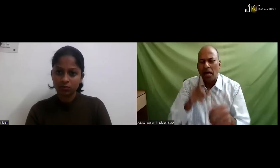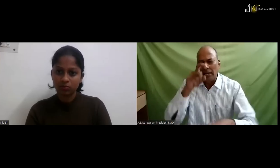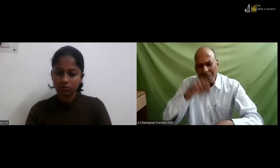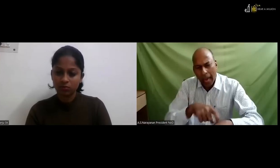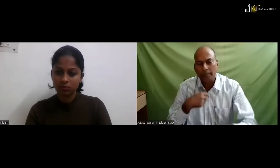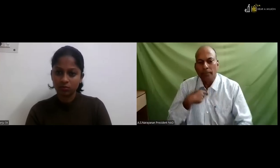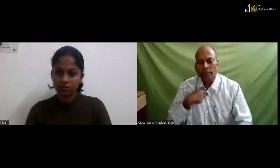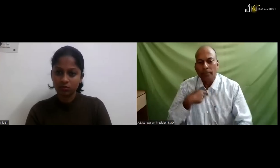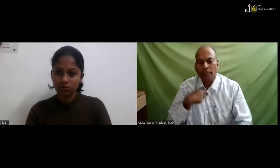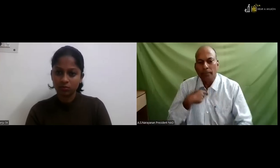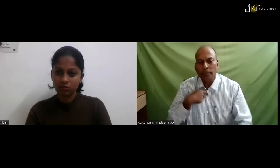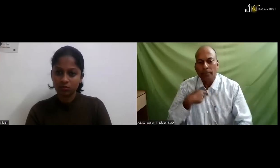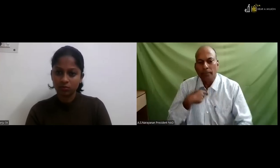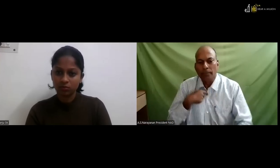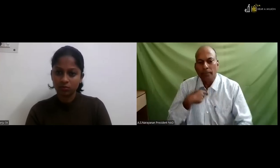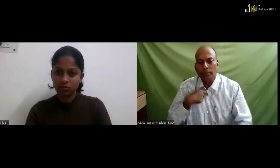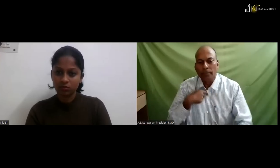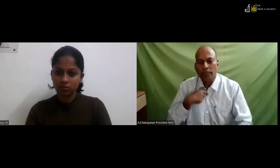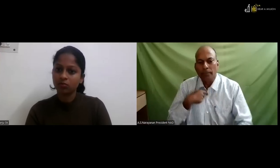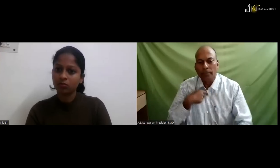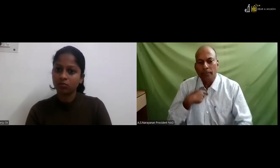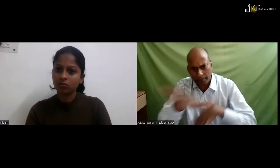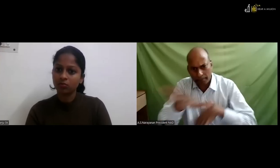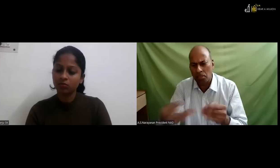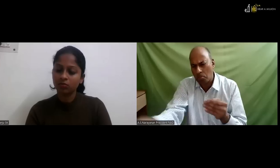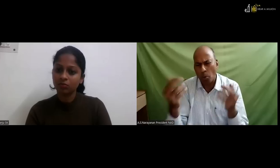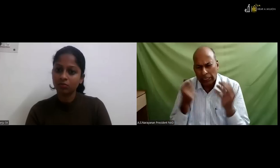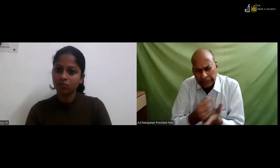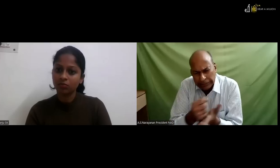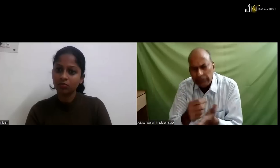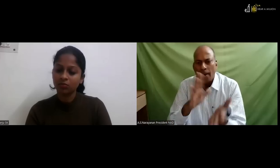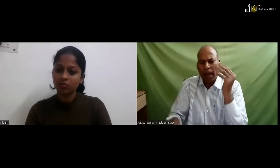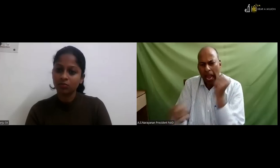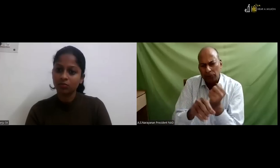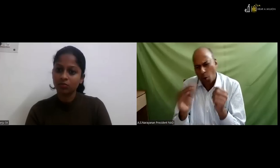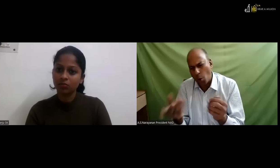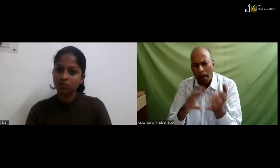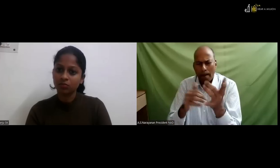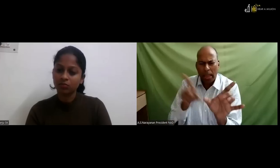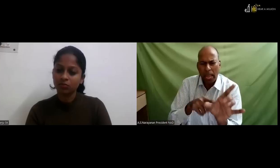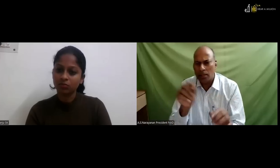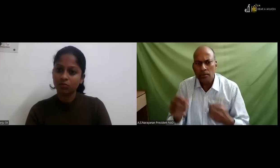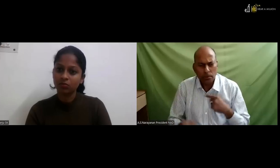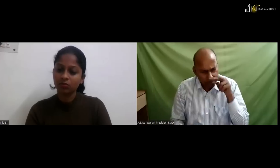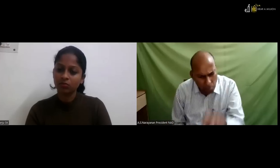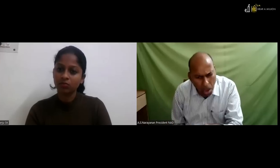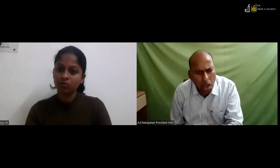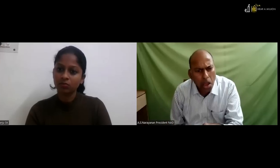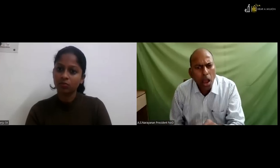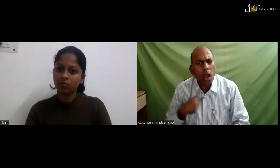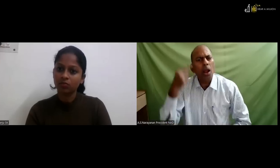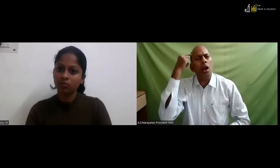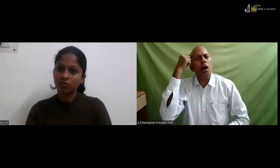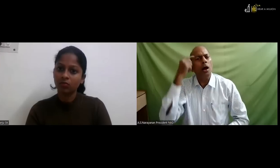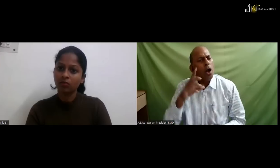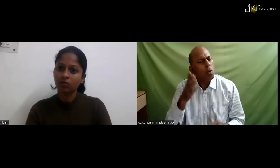it got delayed somehow. So in the newspaper, we also came to know that soon we are going to have our